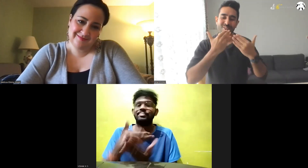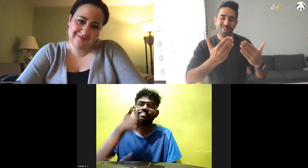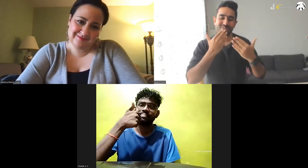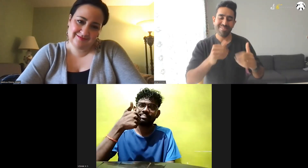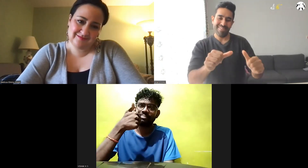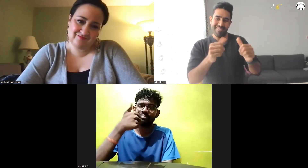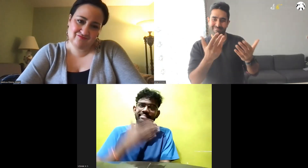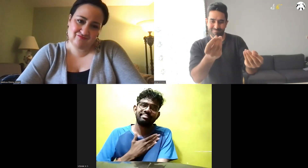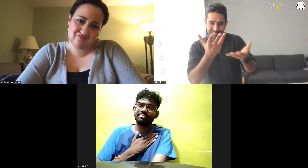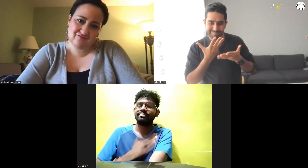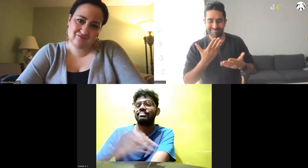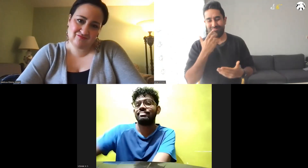thing. Thank you.